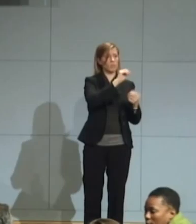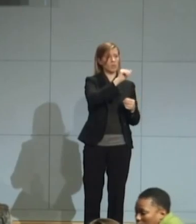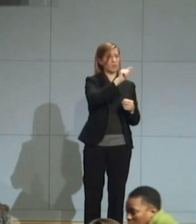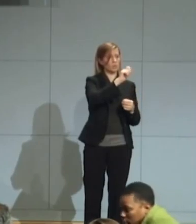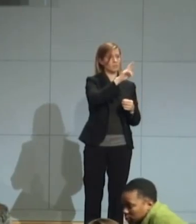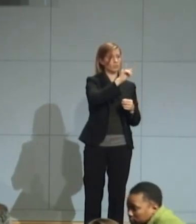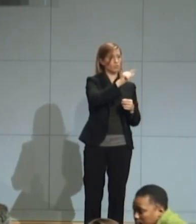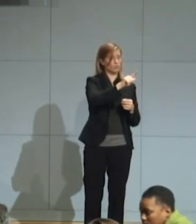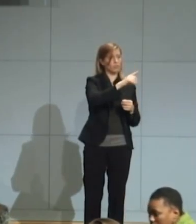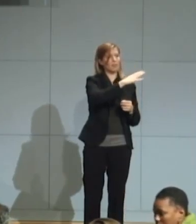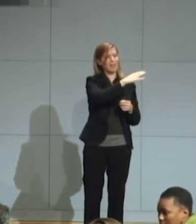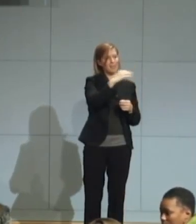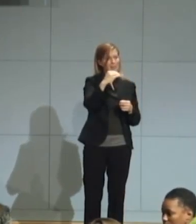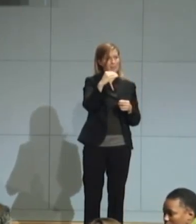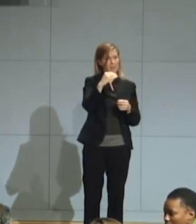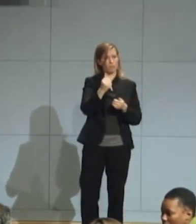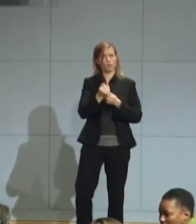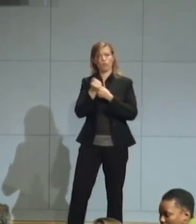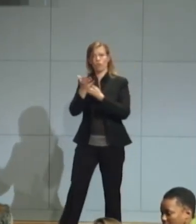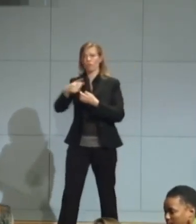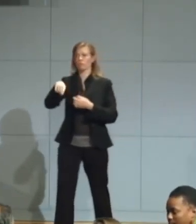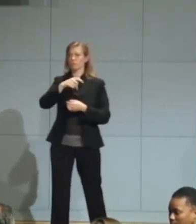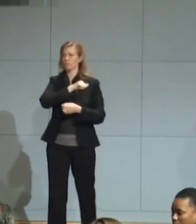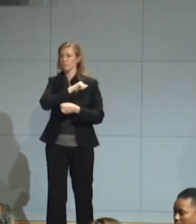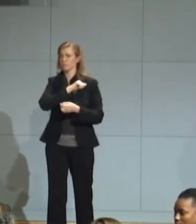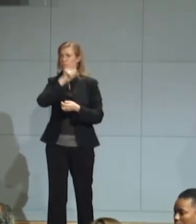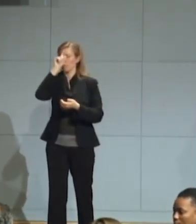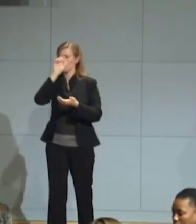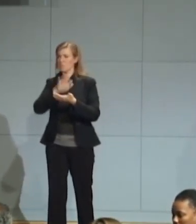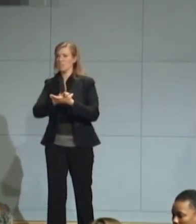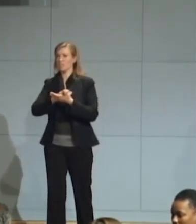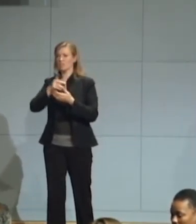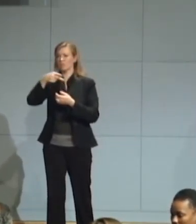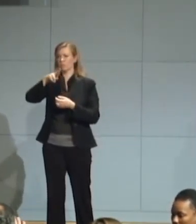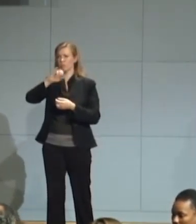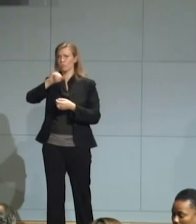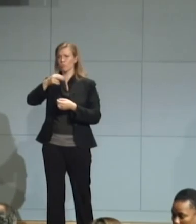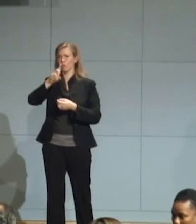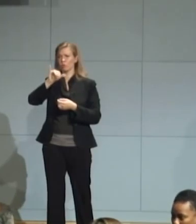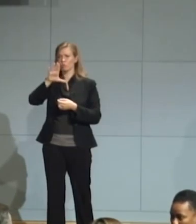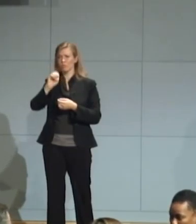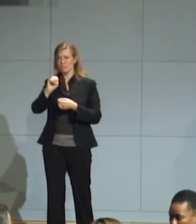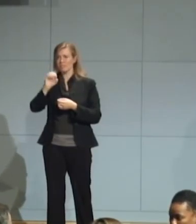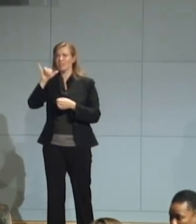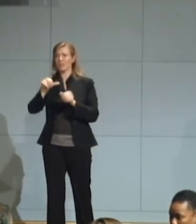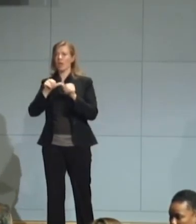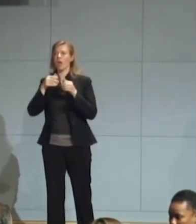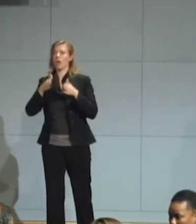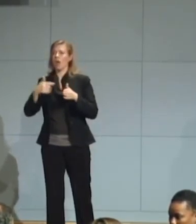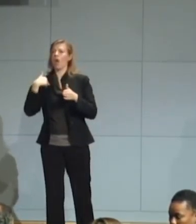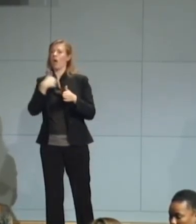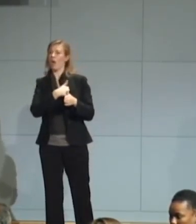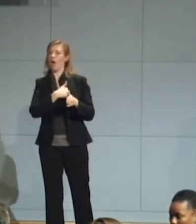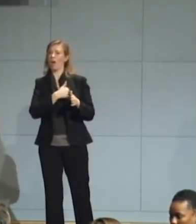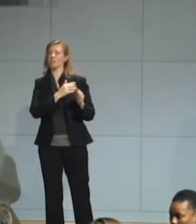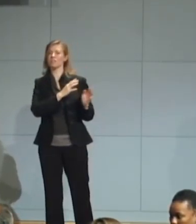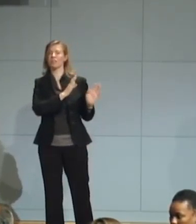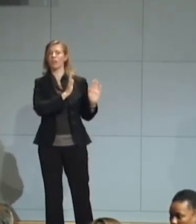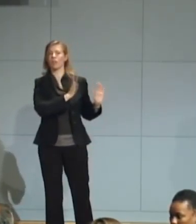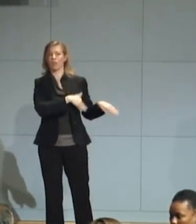is, well, you know, folks are starting out farther behind, so even if we lower the standard, they still have to make